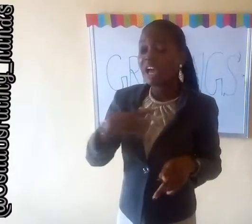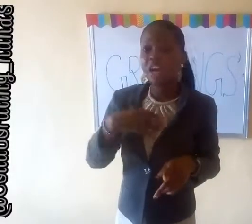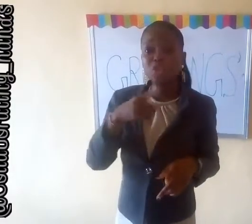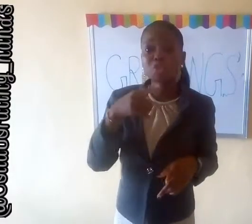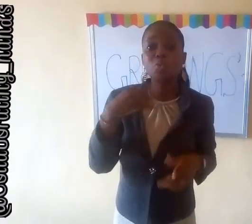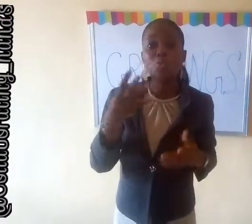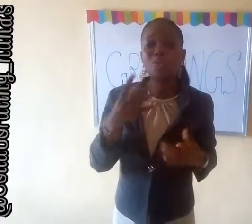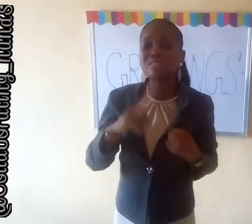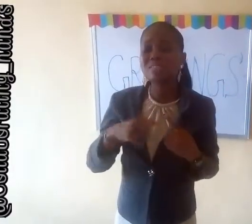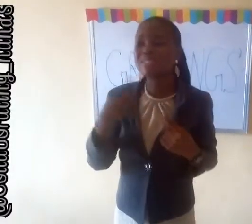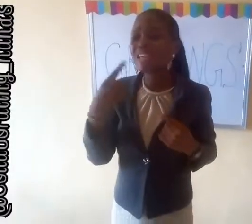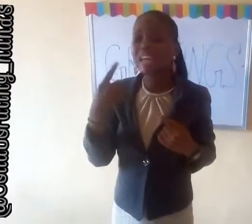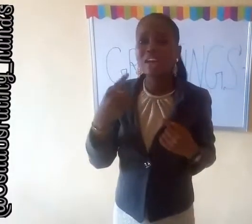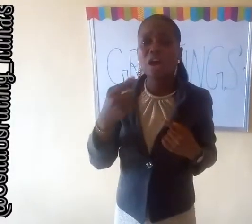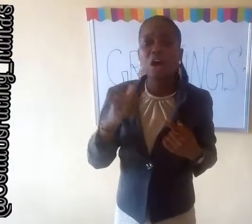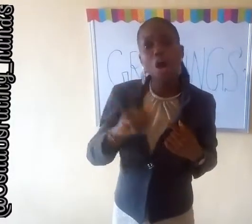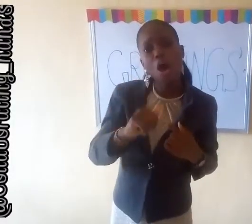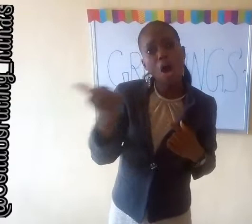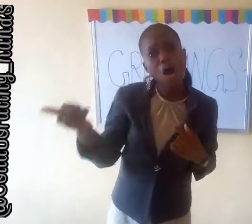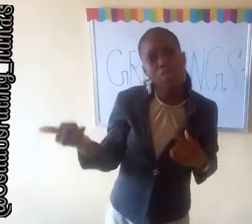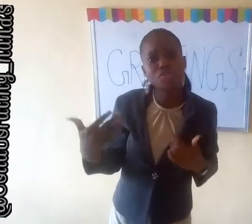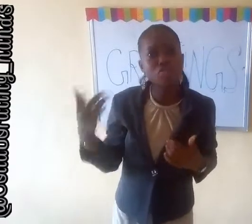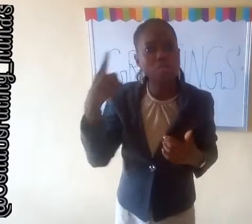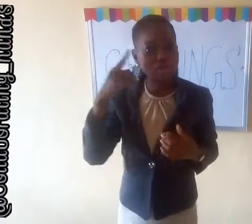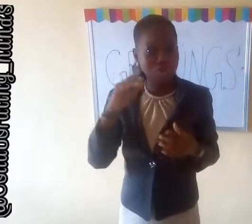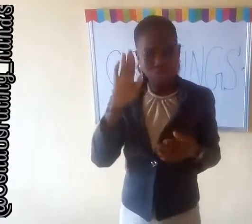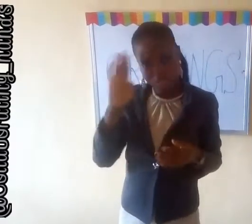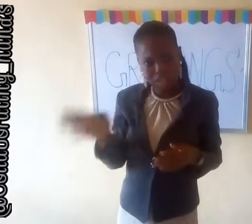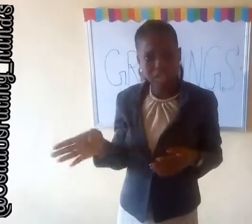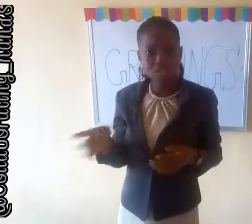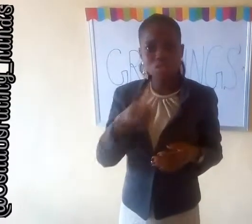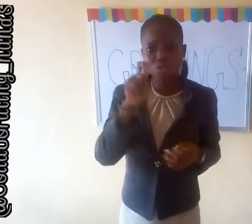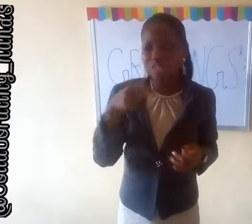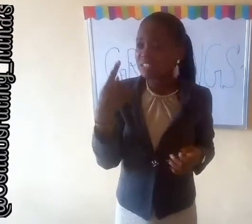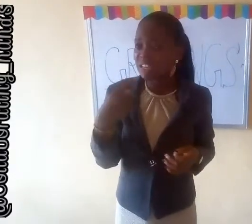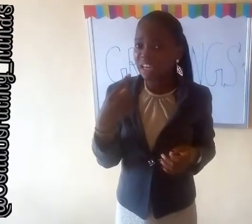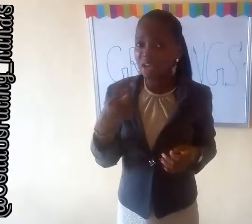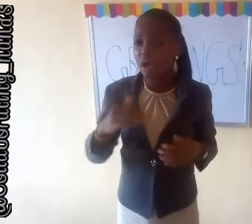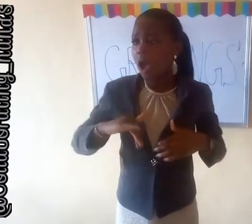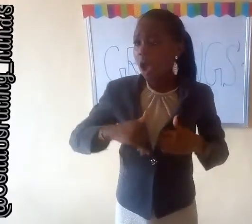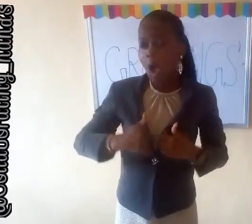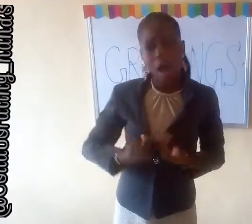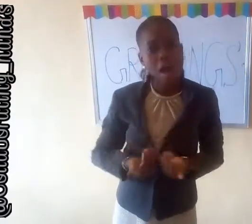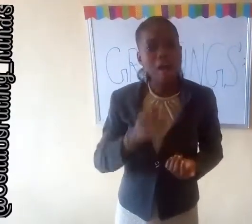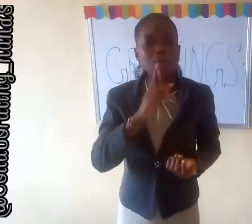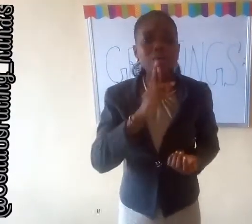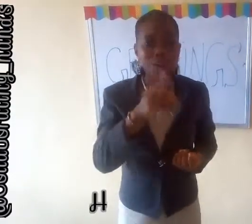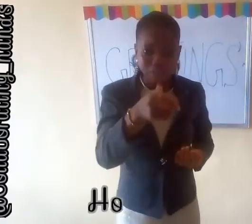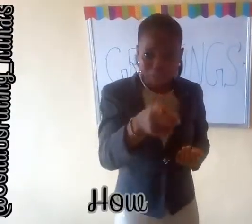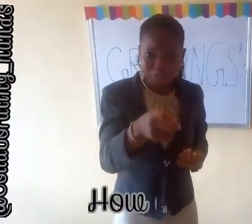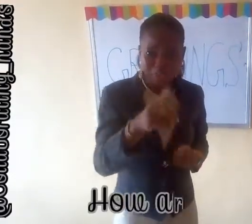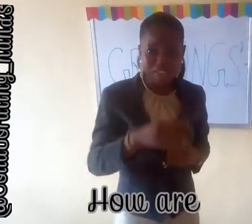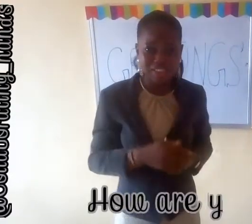And you want to say other forms of greetings, you can say, how are you?